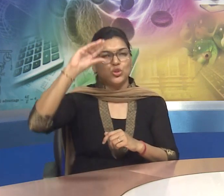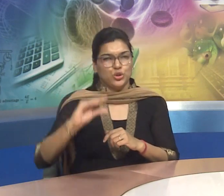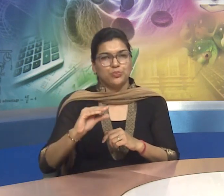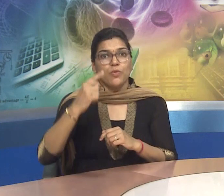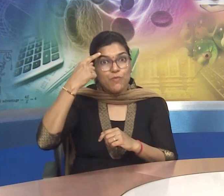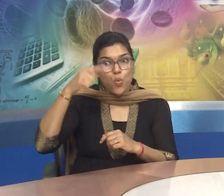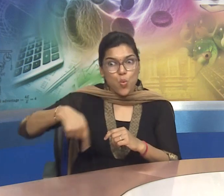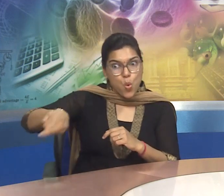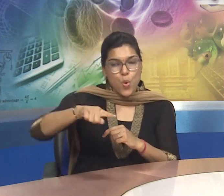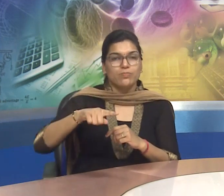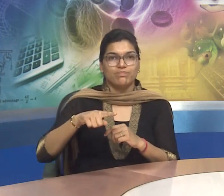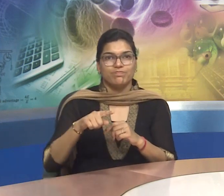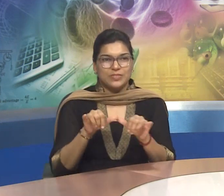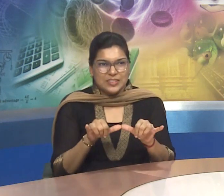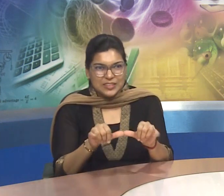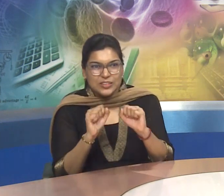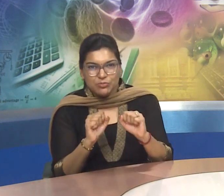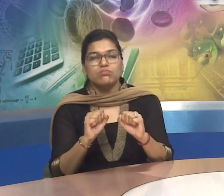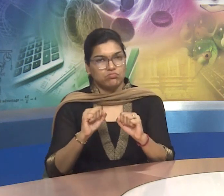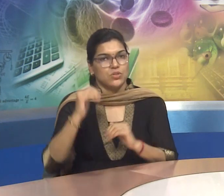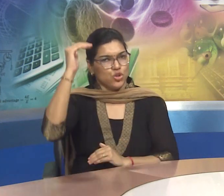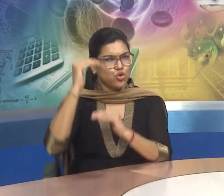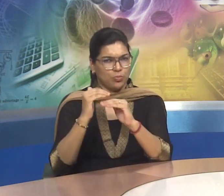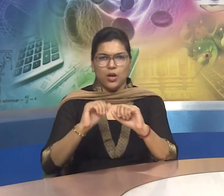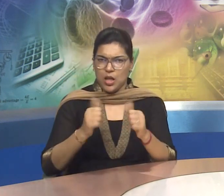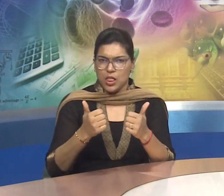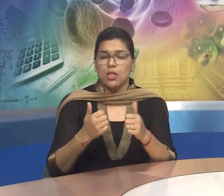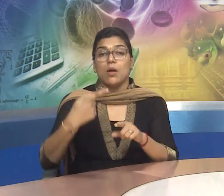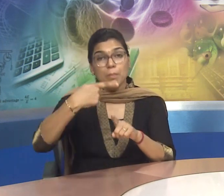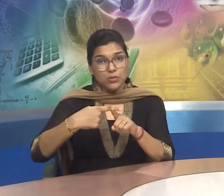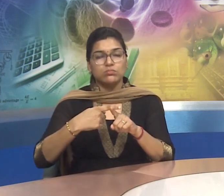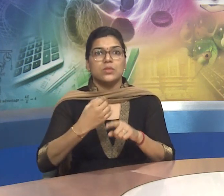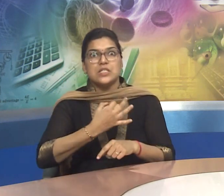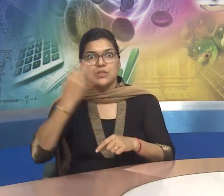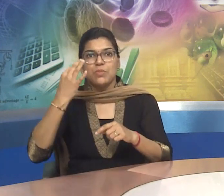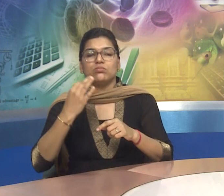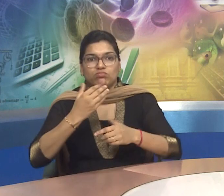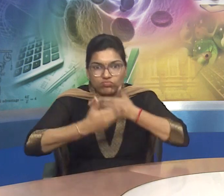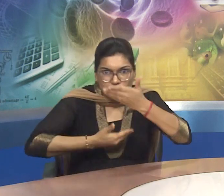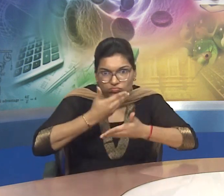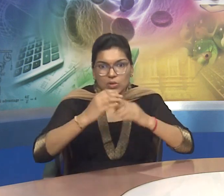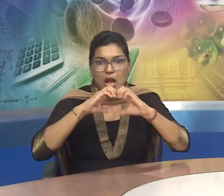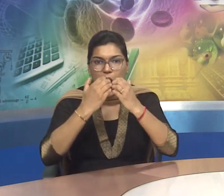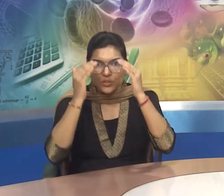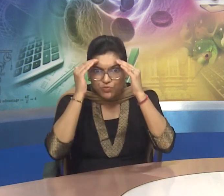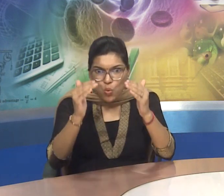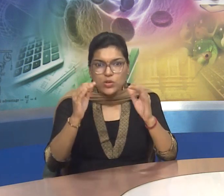And state can also think of minimizing the fee structure. They can give special